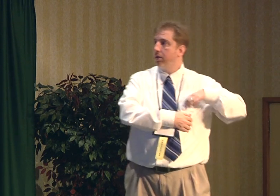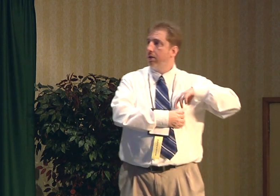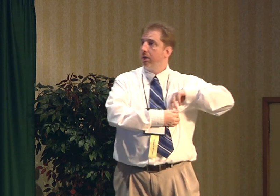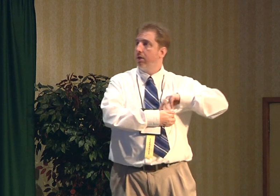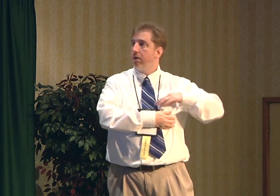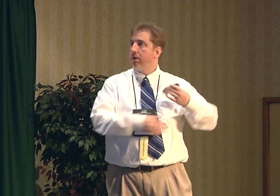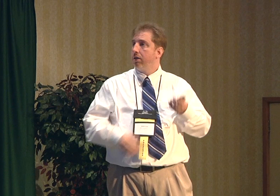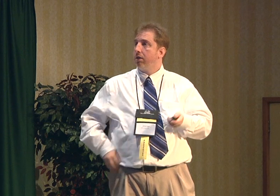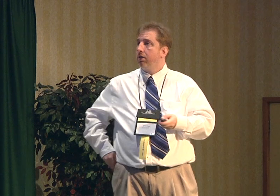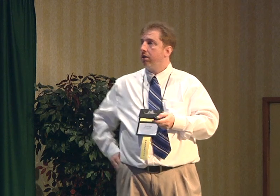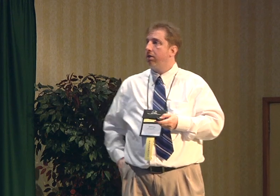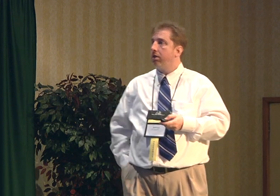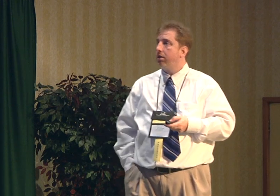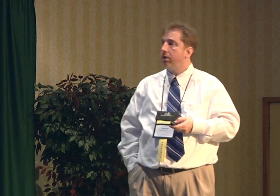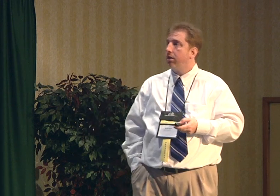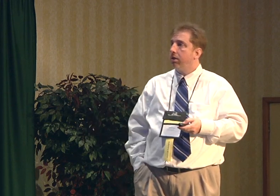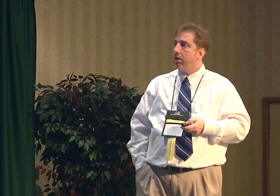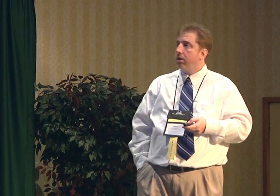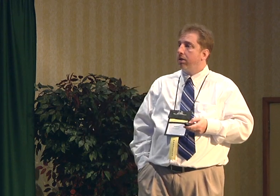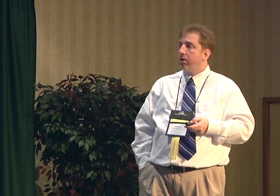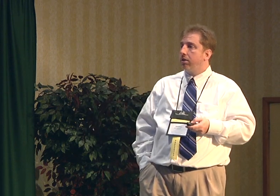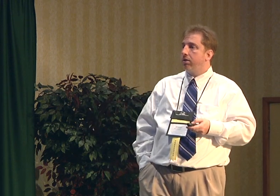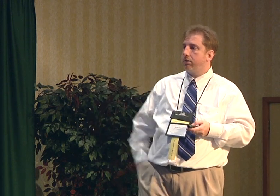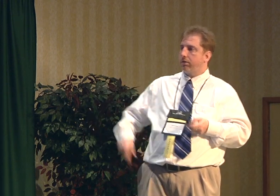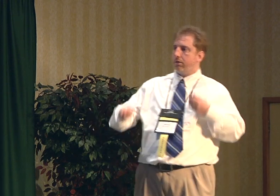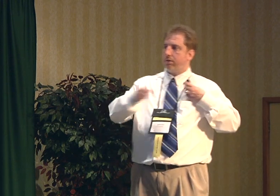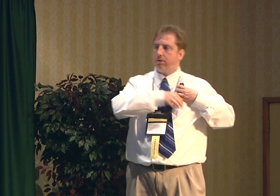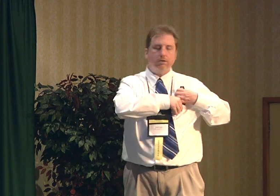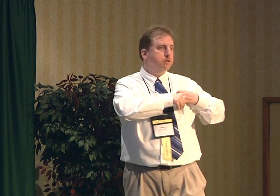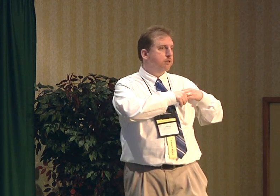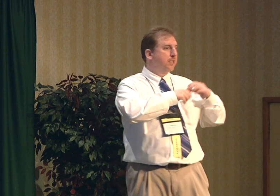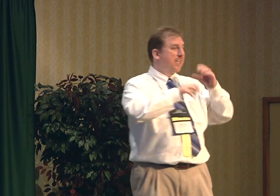the biggest thing that we need to experience.